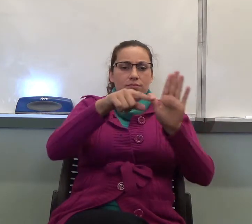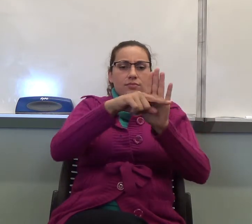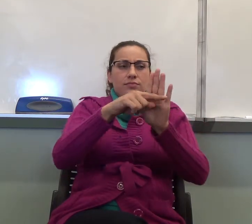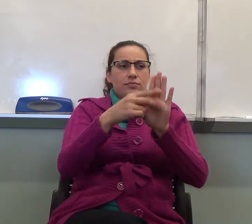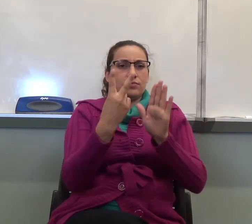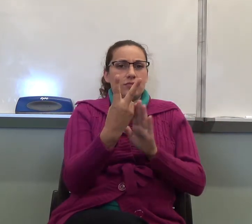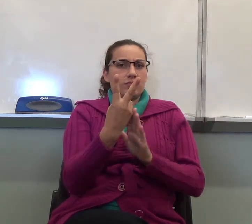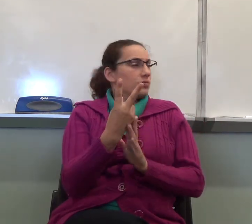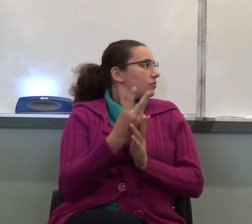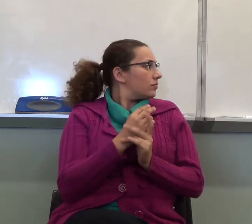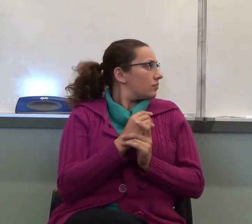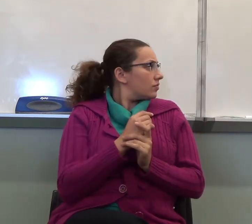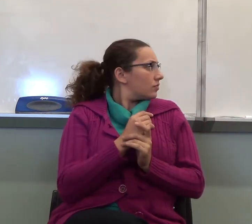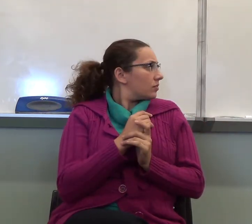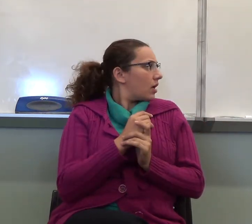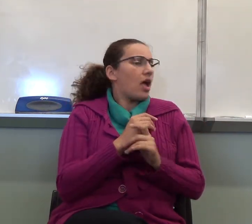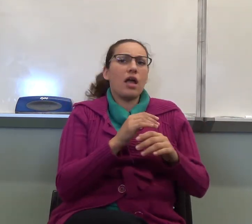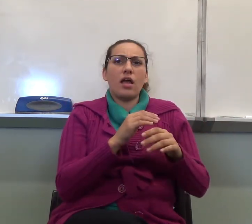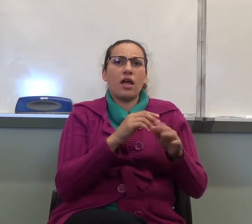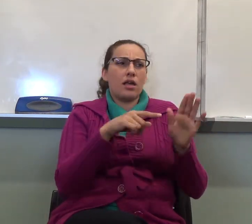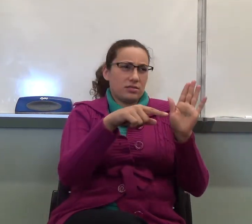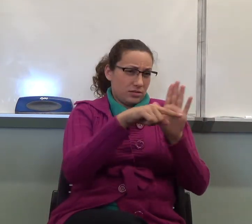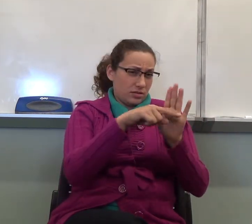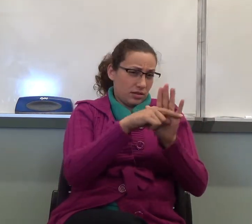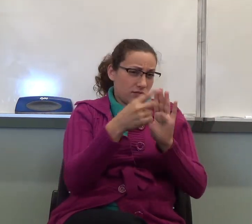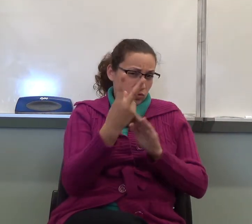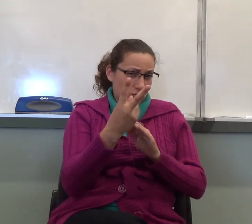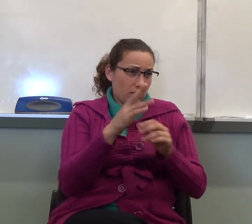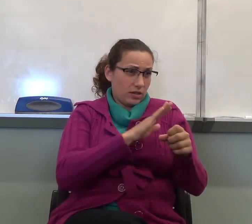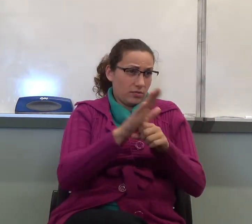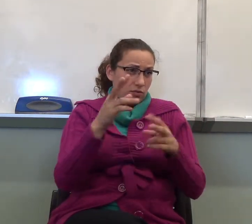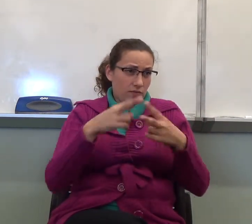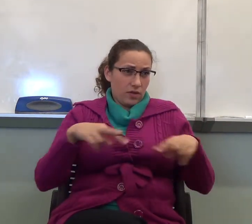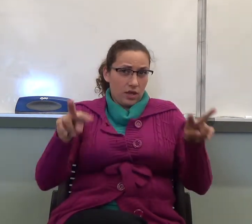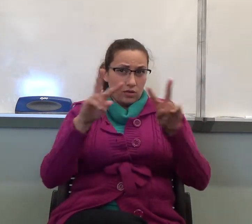Okay, the absolute value of a -2 is 1. 2.